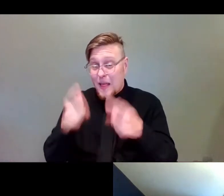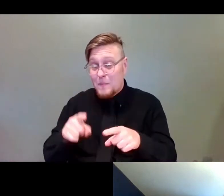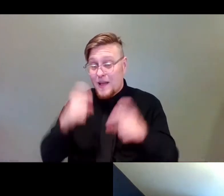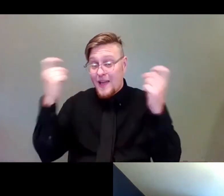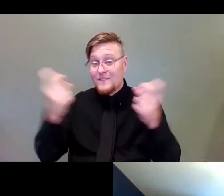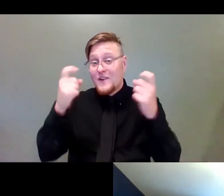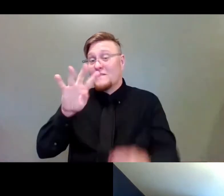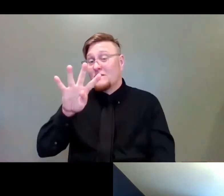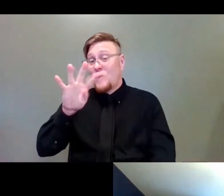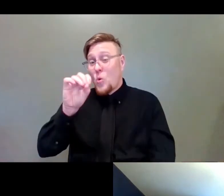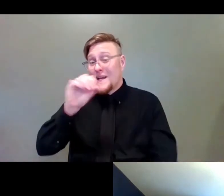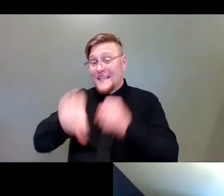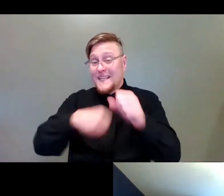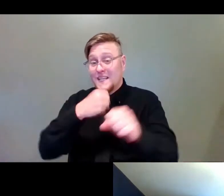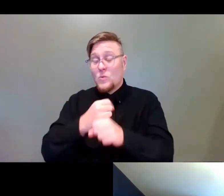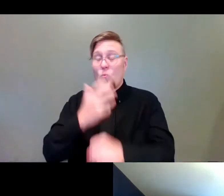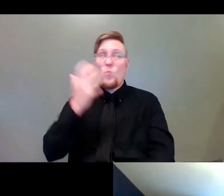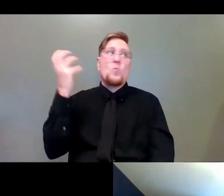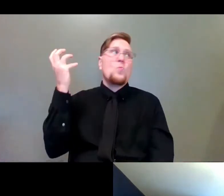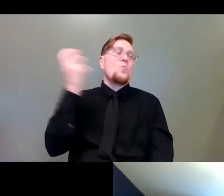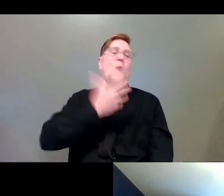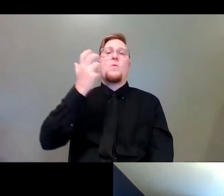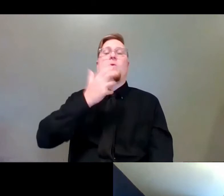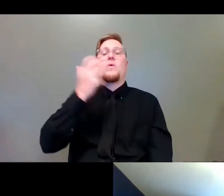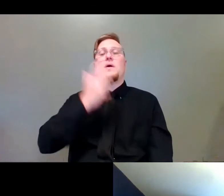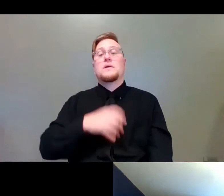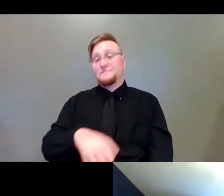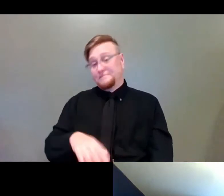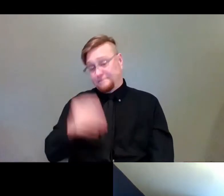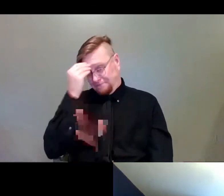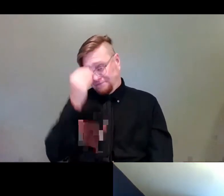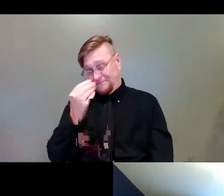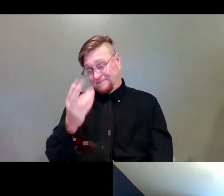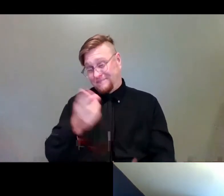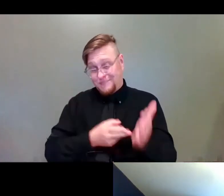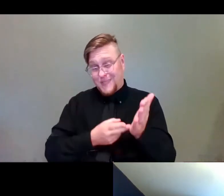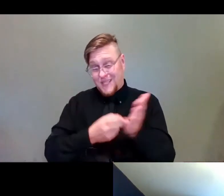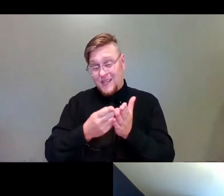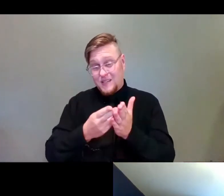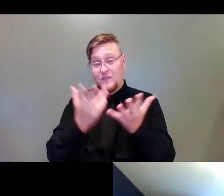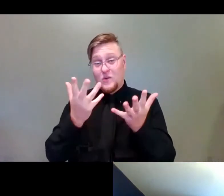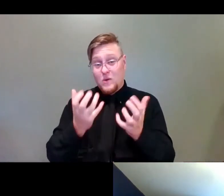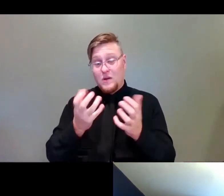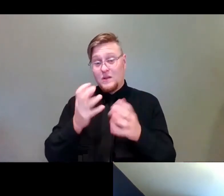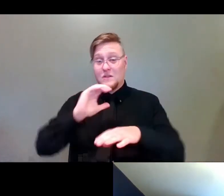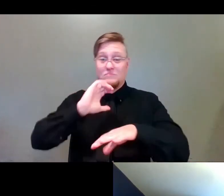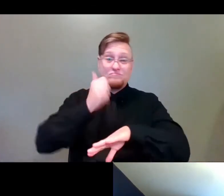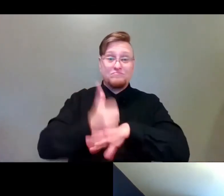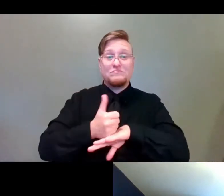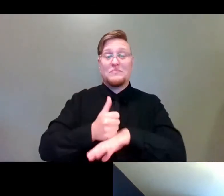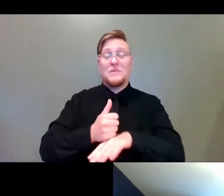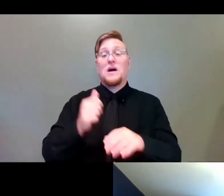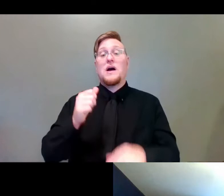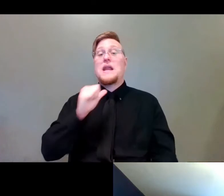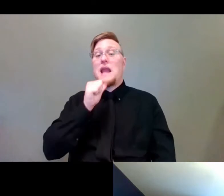it is a very long time. And to be honest, if you want to create a nonprofit that lasts